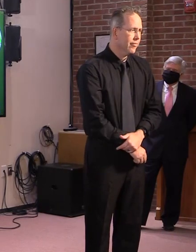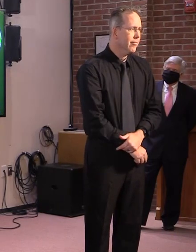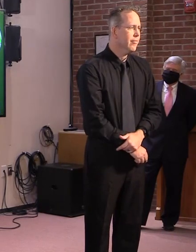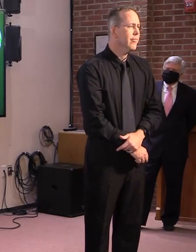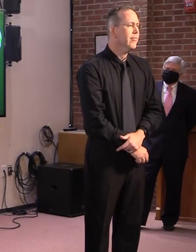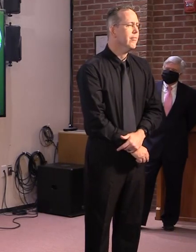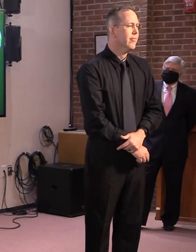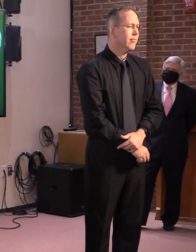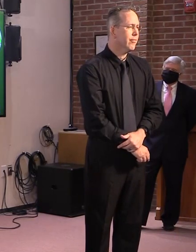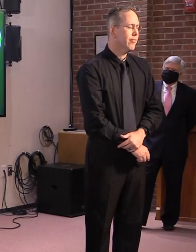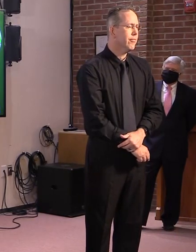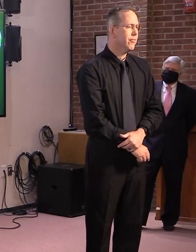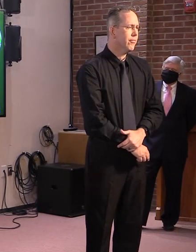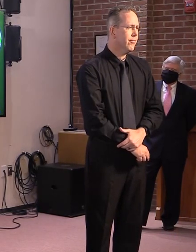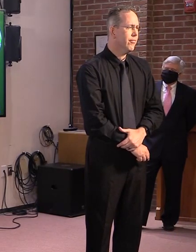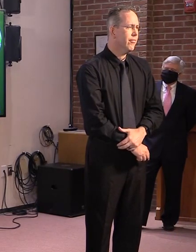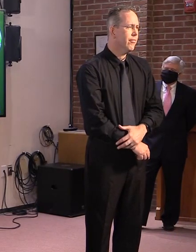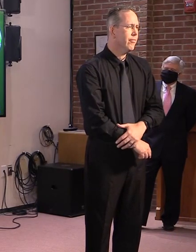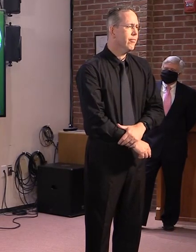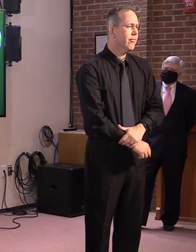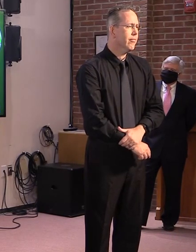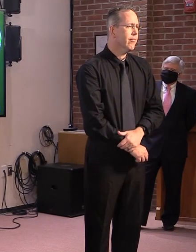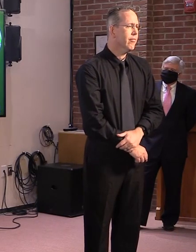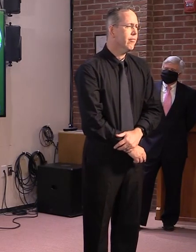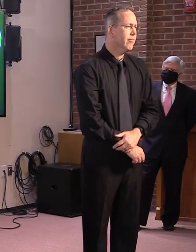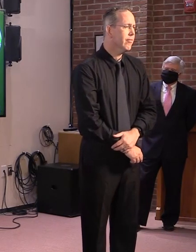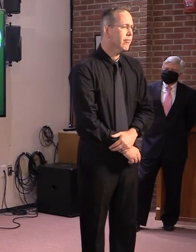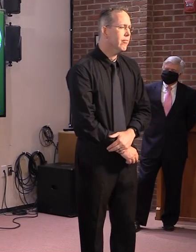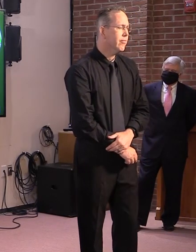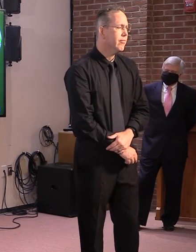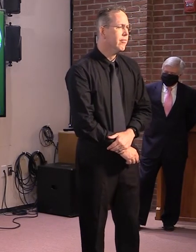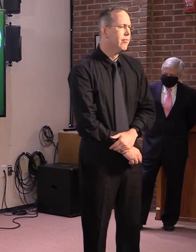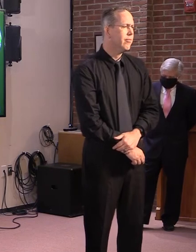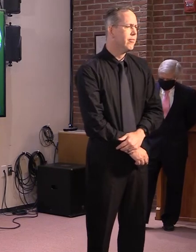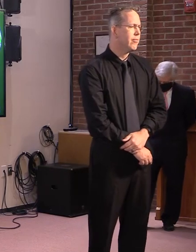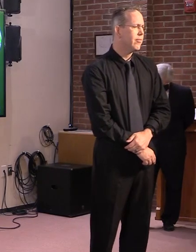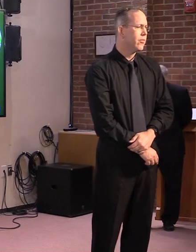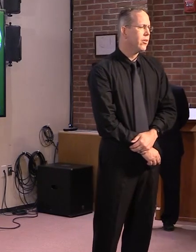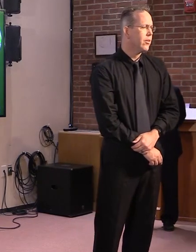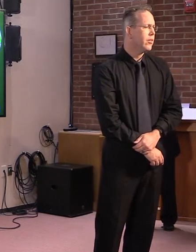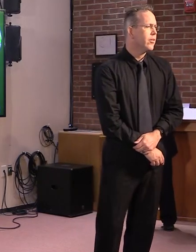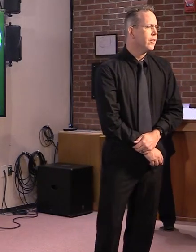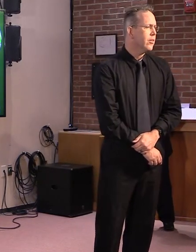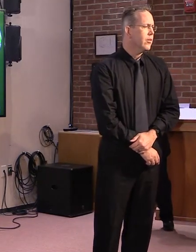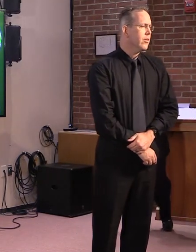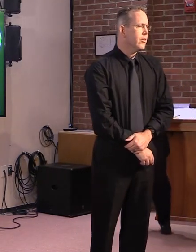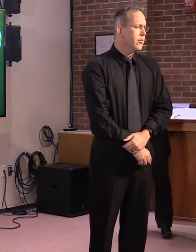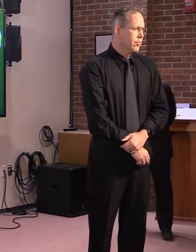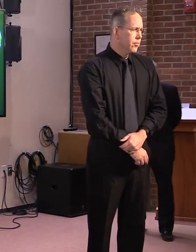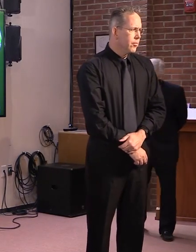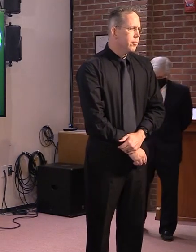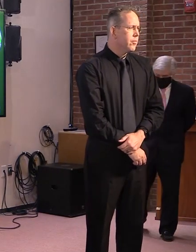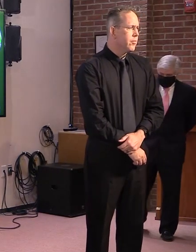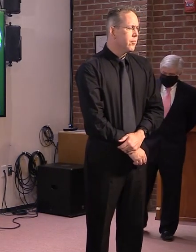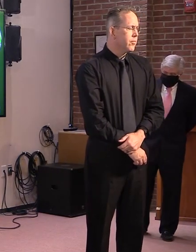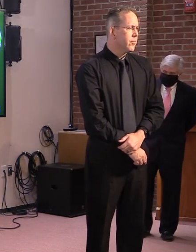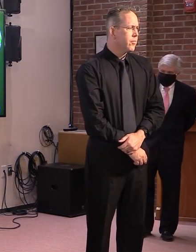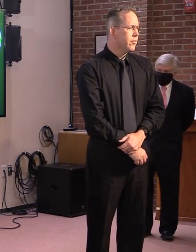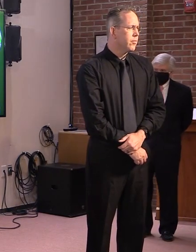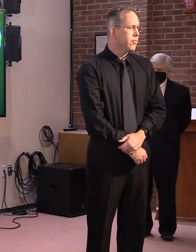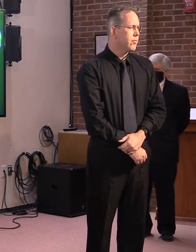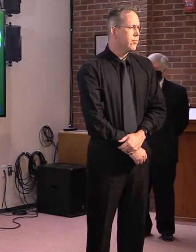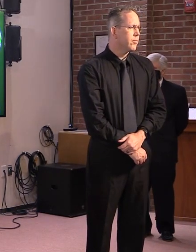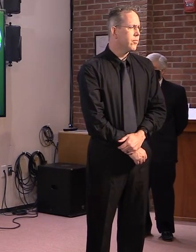in the other states could be due to their reopening. Couldn't they also be due